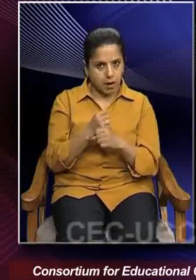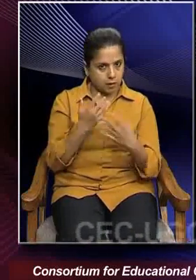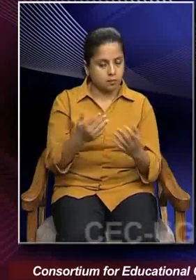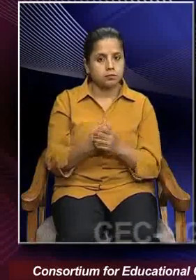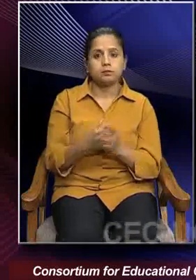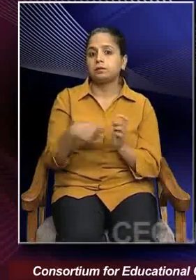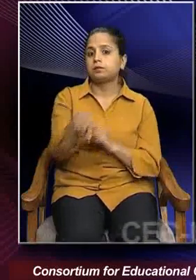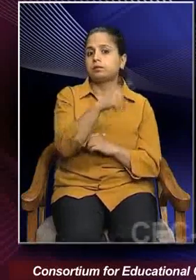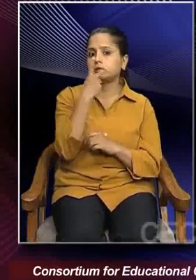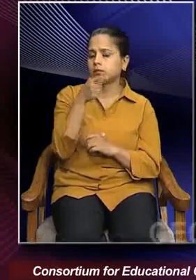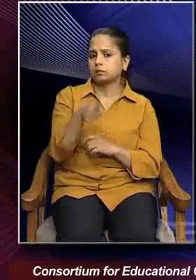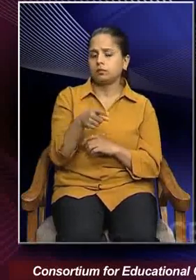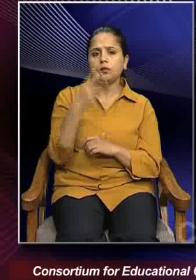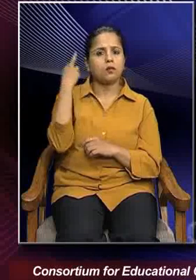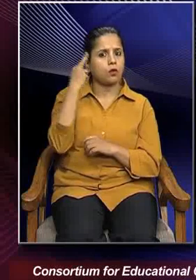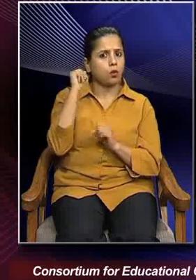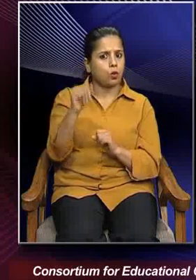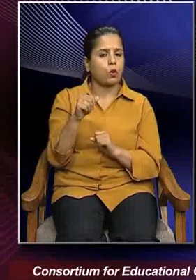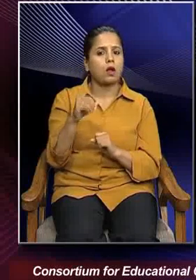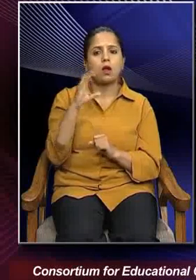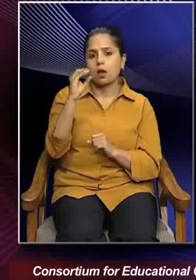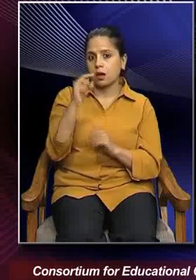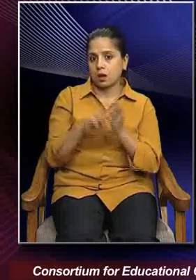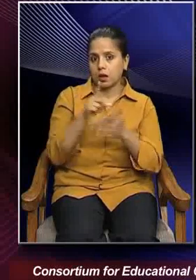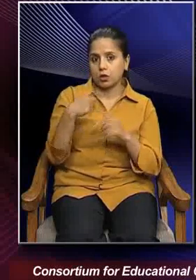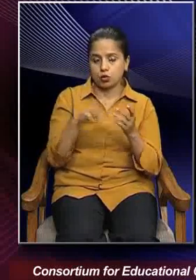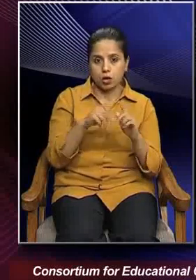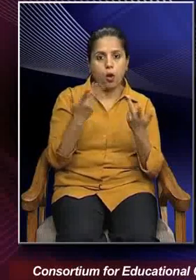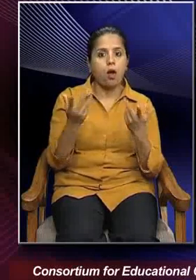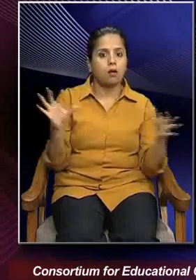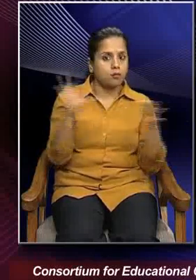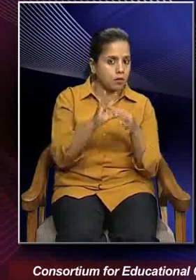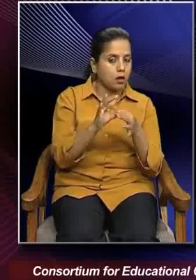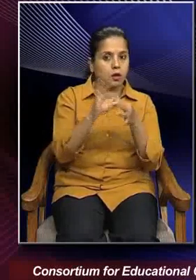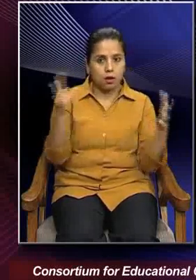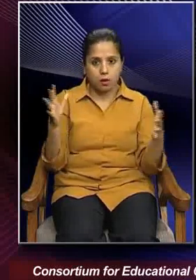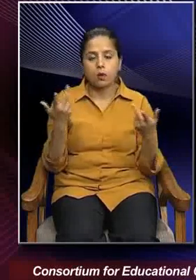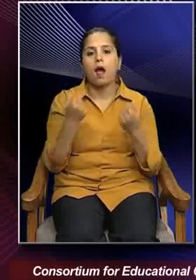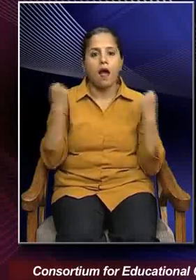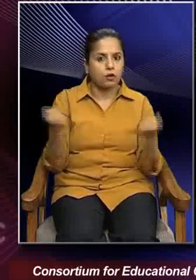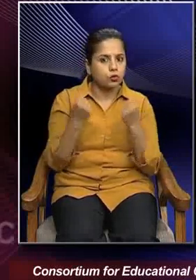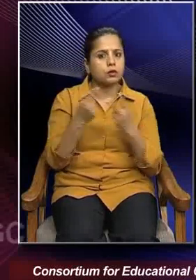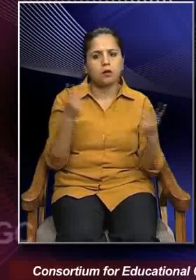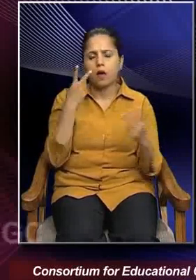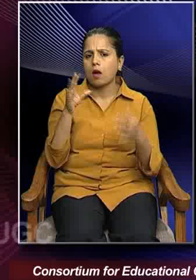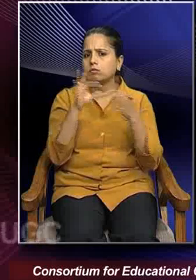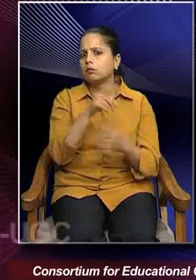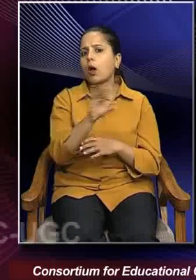which is not the cause of conjunction and disjunction like an action.